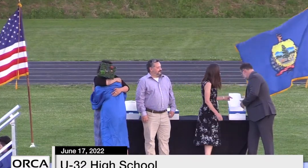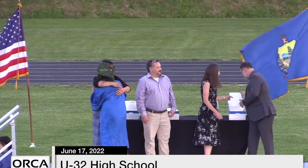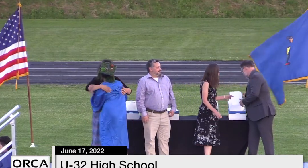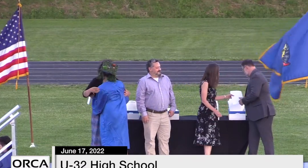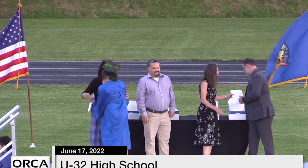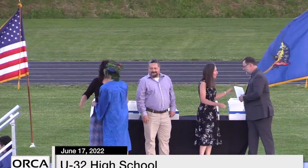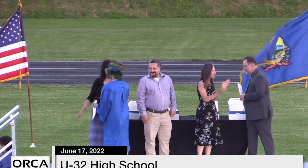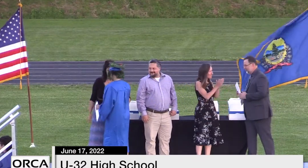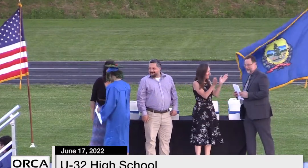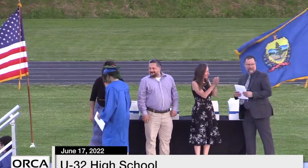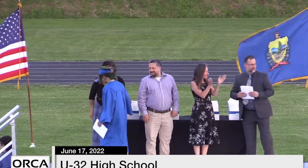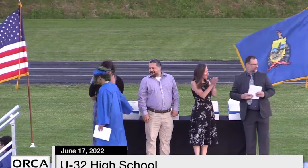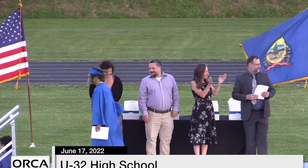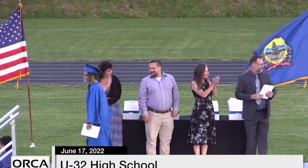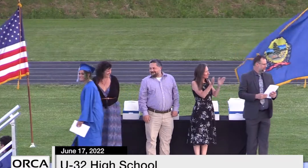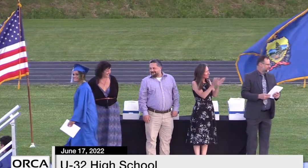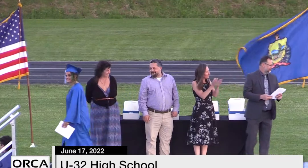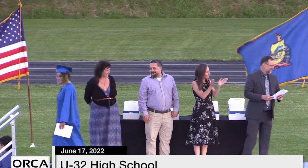Integrationist.